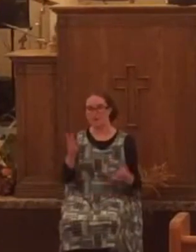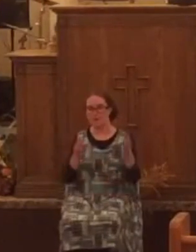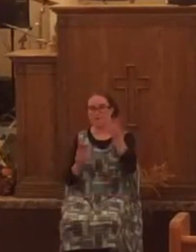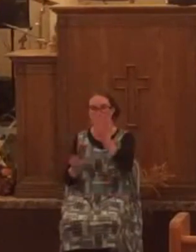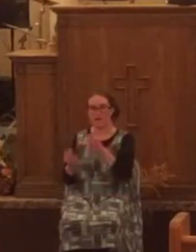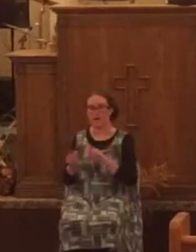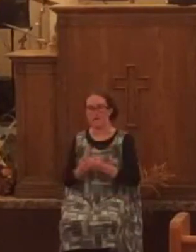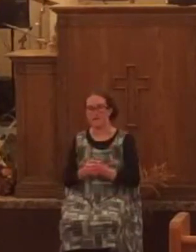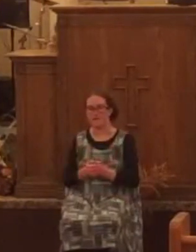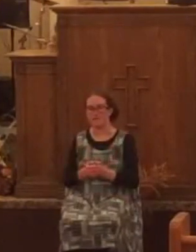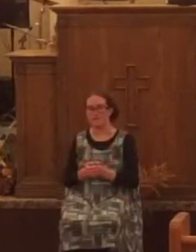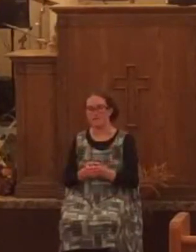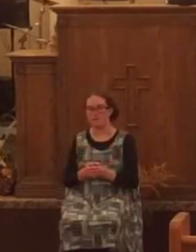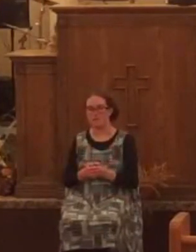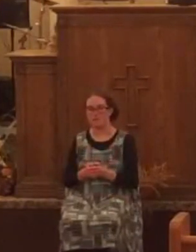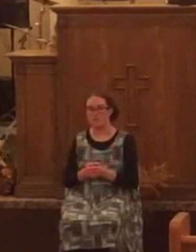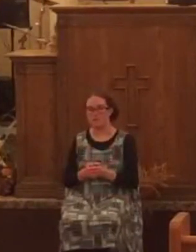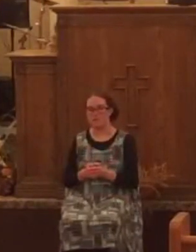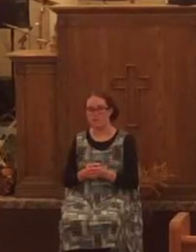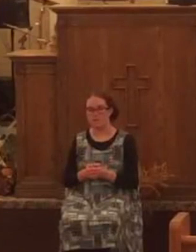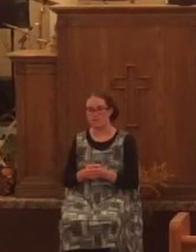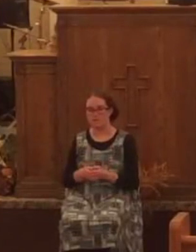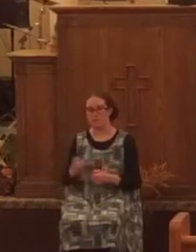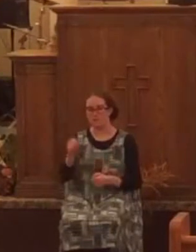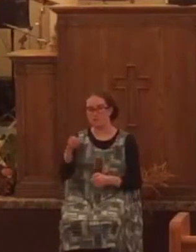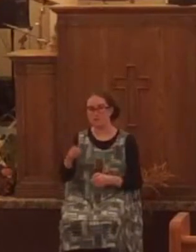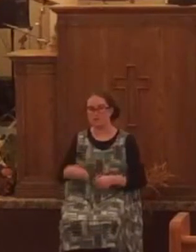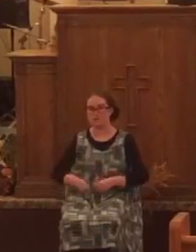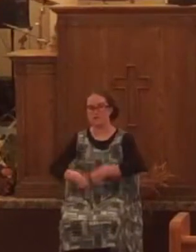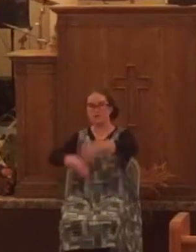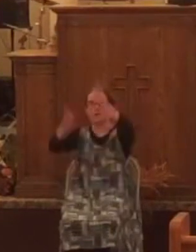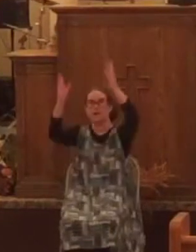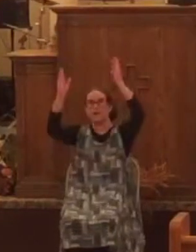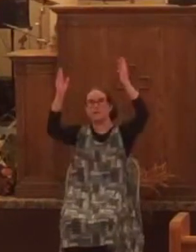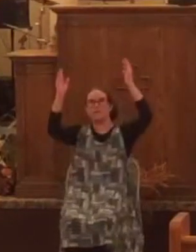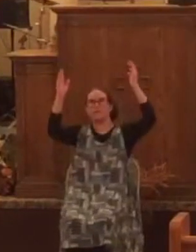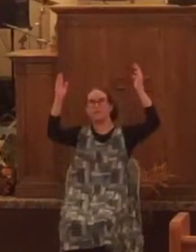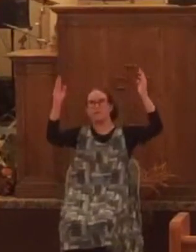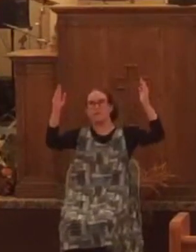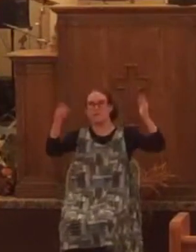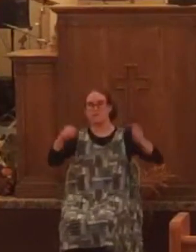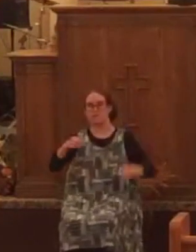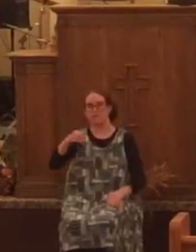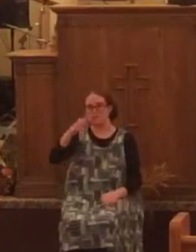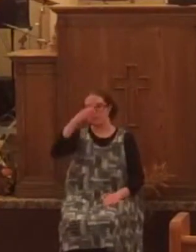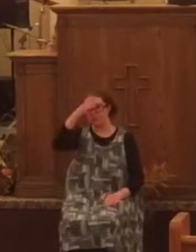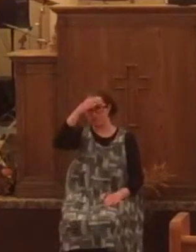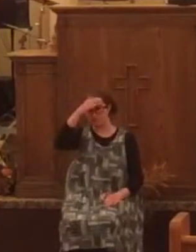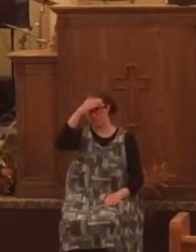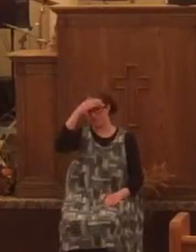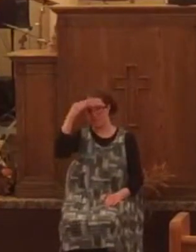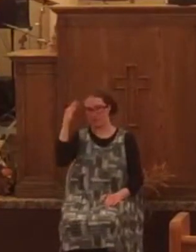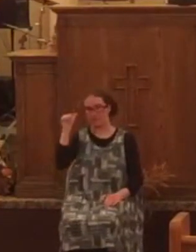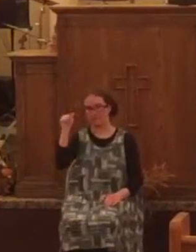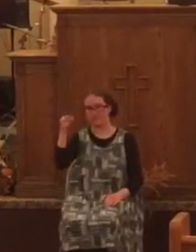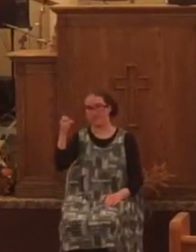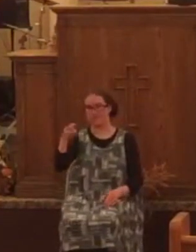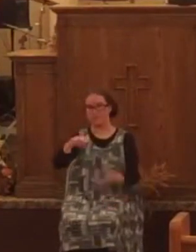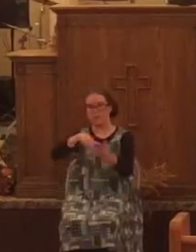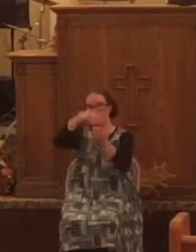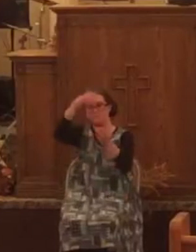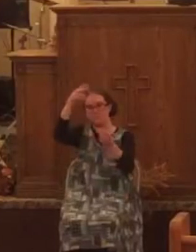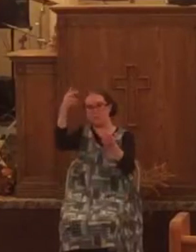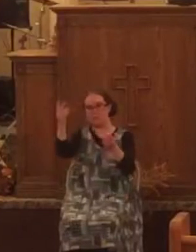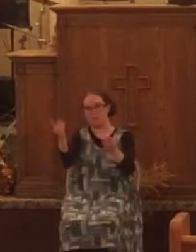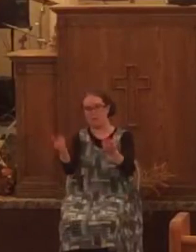fire, and begin to throw those ashes in the air. Yeah. And those blackened ashes, amen, would fall back down